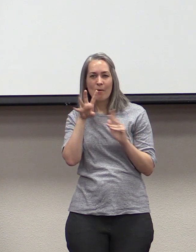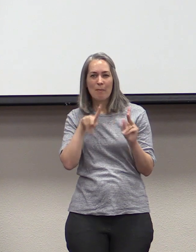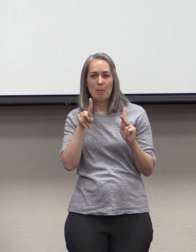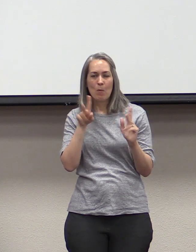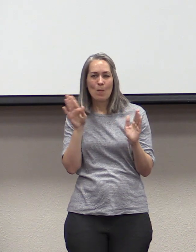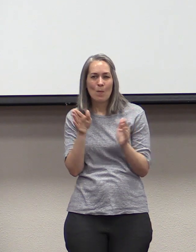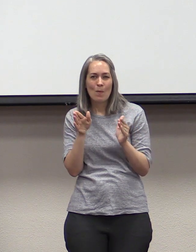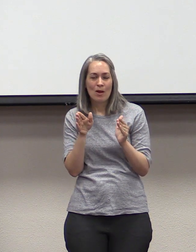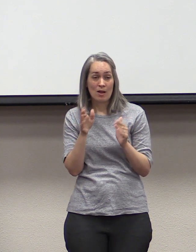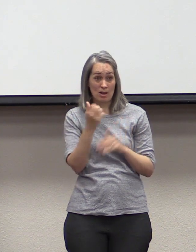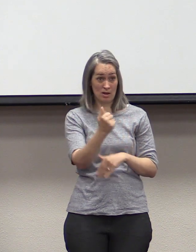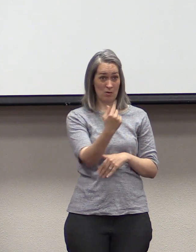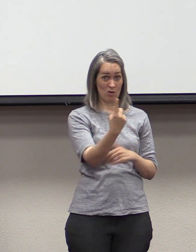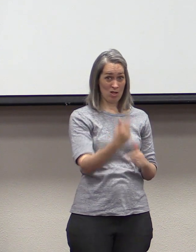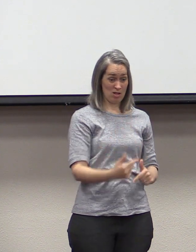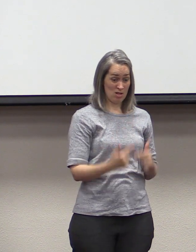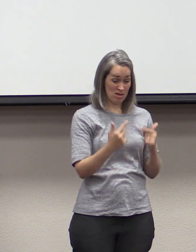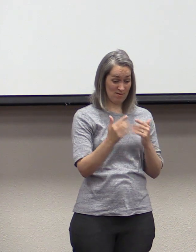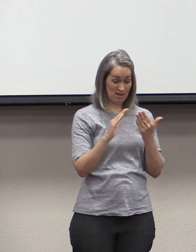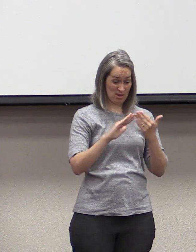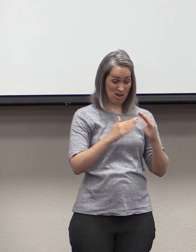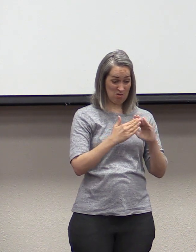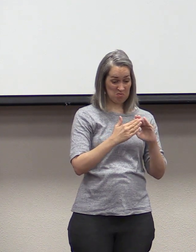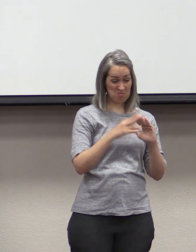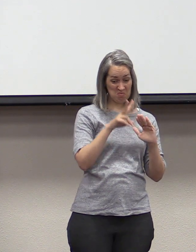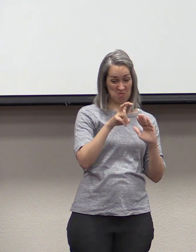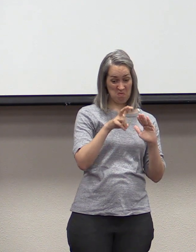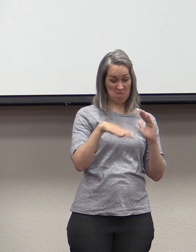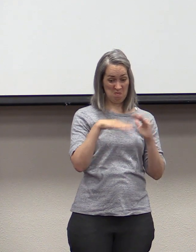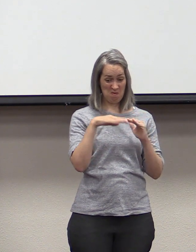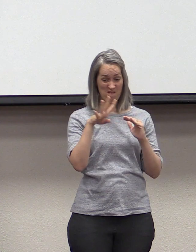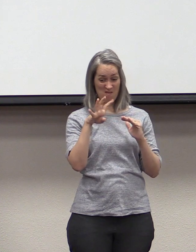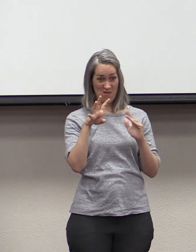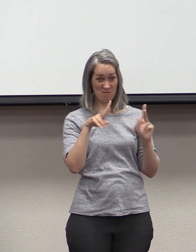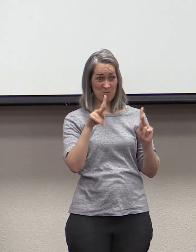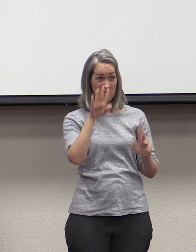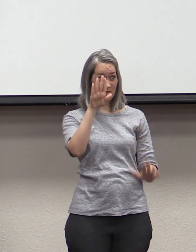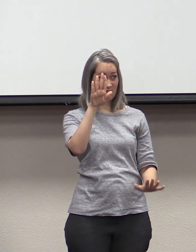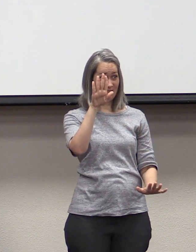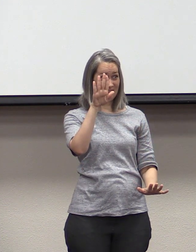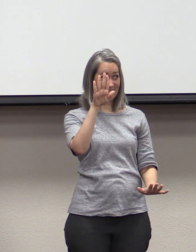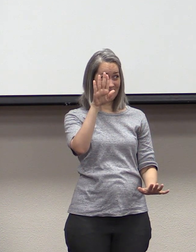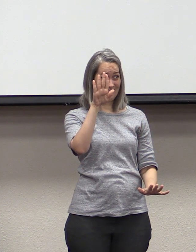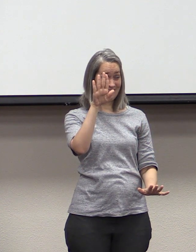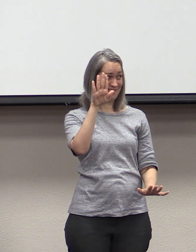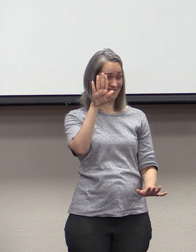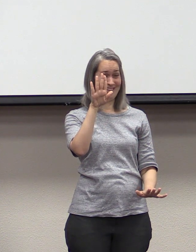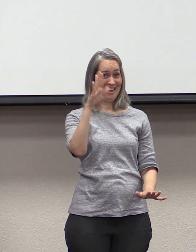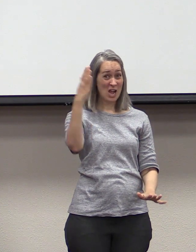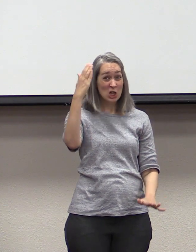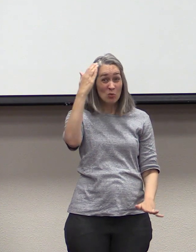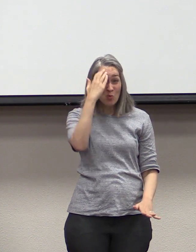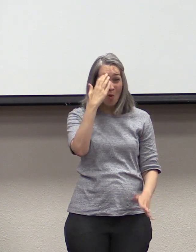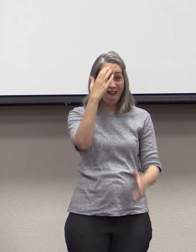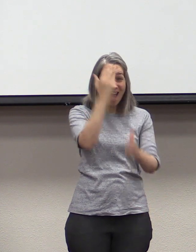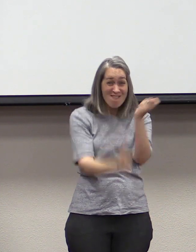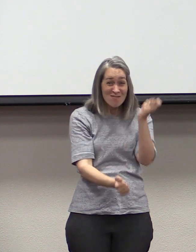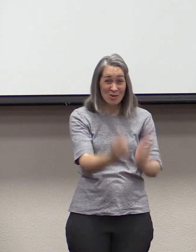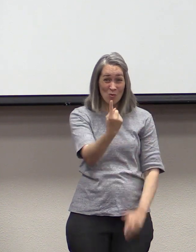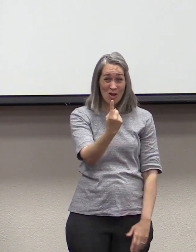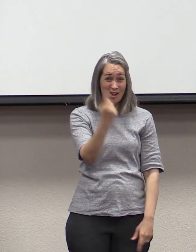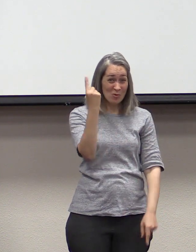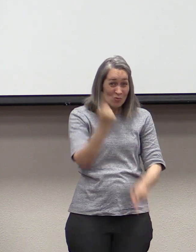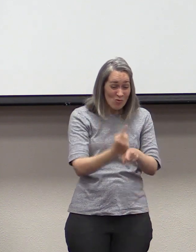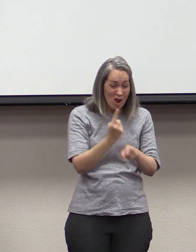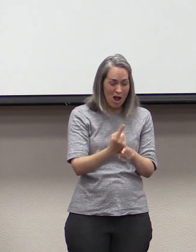Has anybody lived in a town of 200 to 400 people? You kind of know everybody, right? And you know